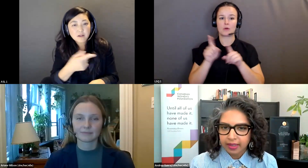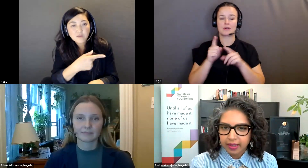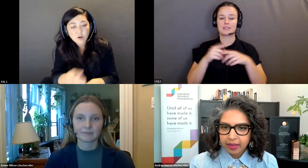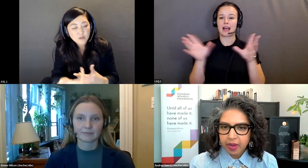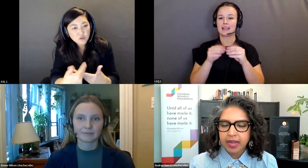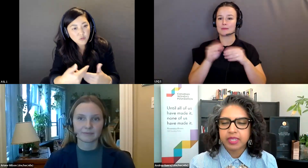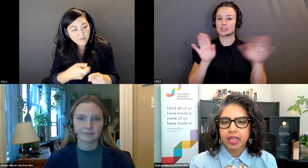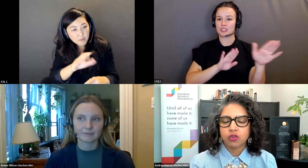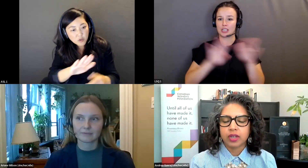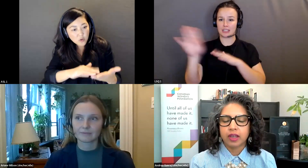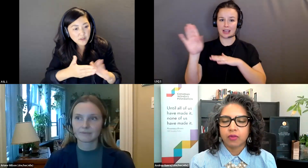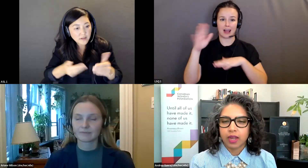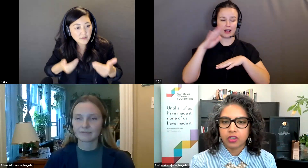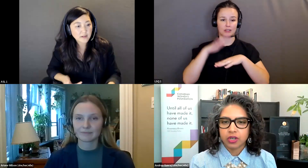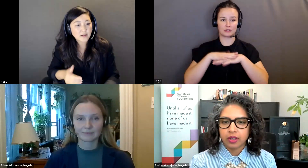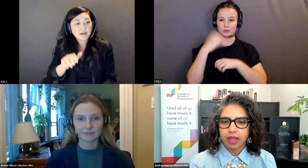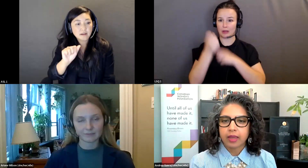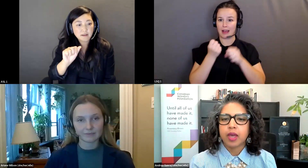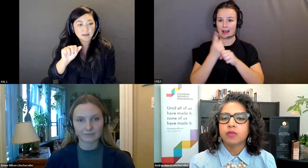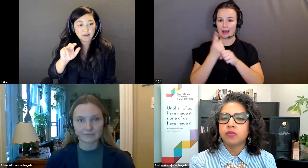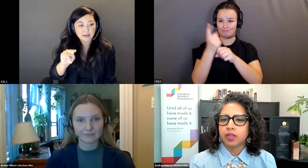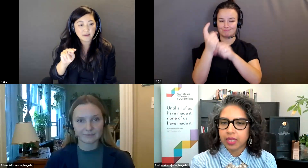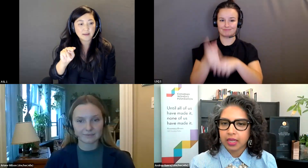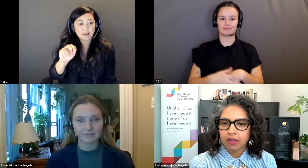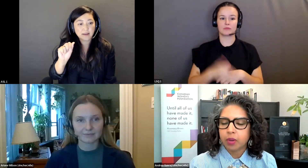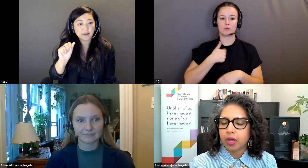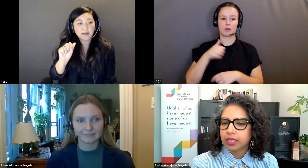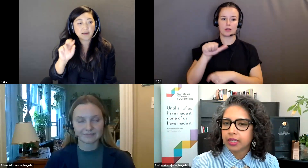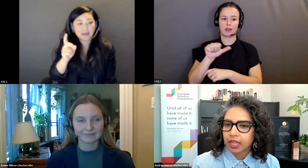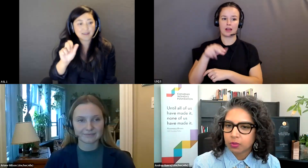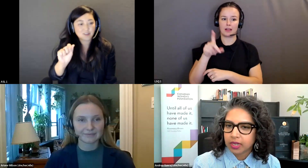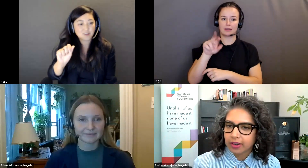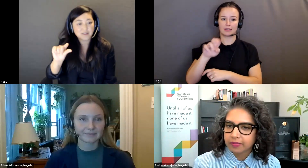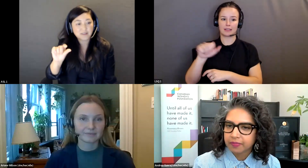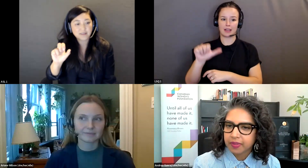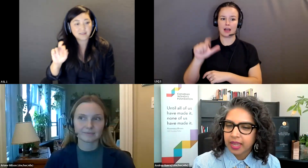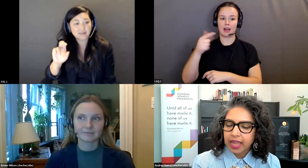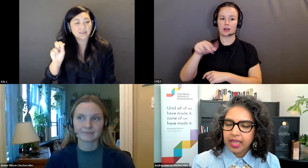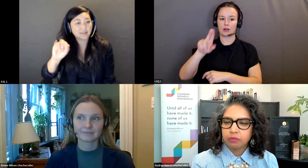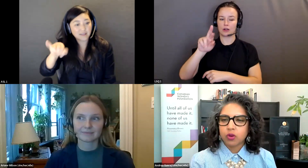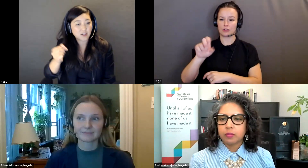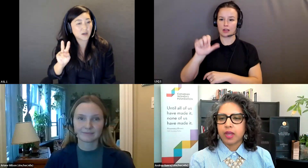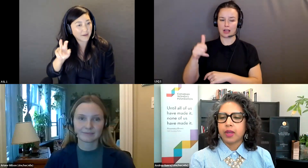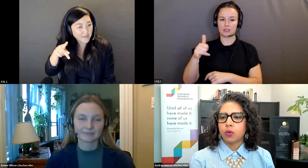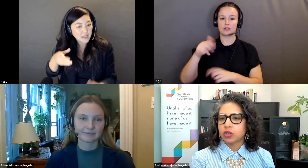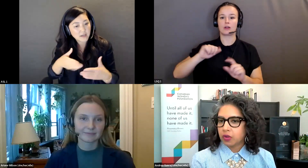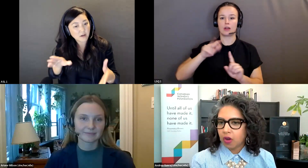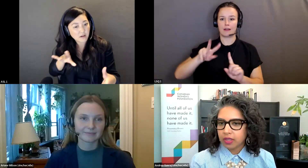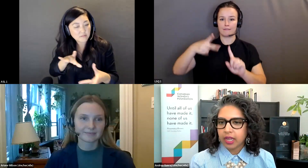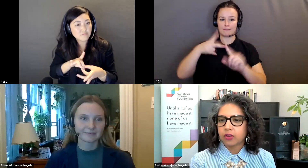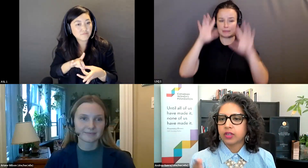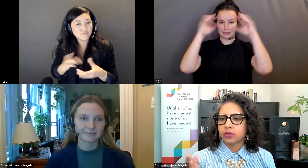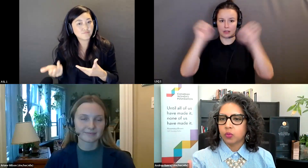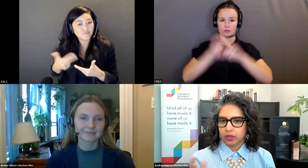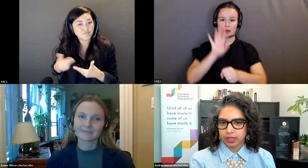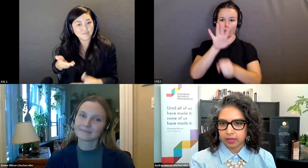community. My name is Andrea Gunraj. I'm VP of Public Engagement here, and I'm joined by my wonderful